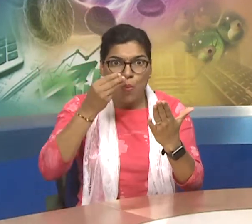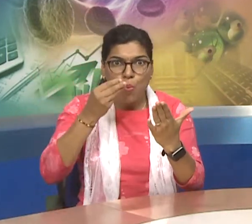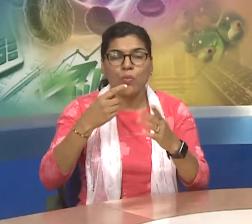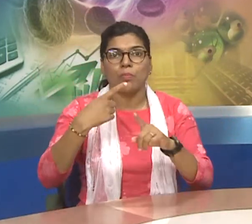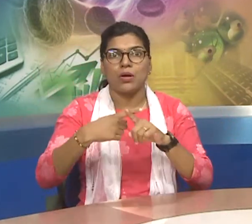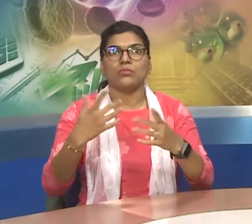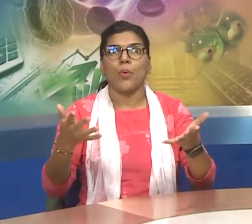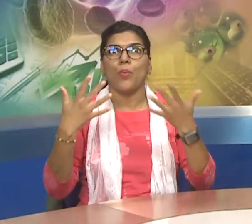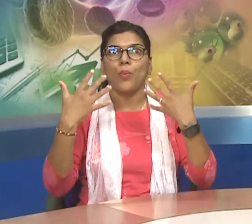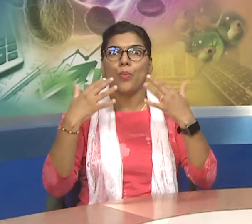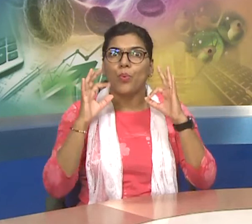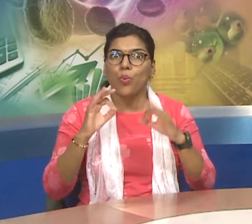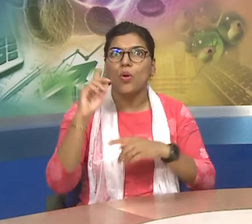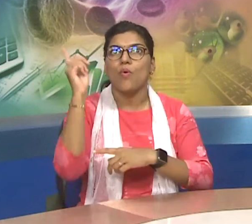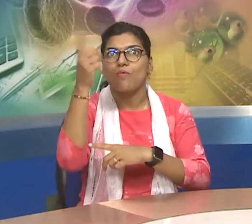The technology has helped it